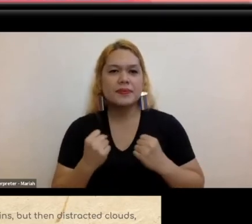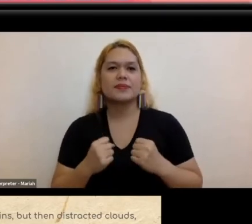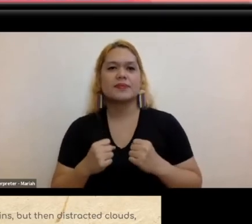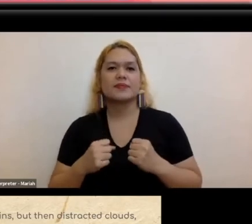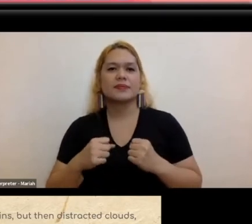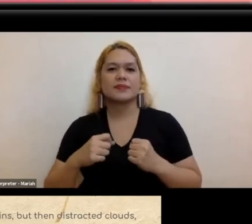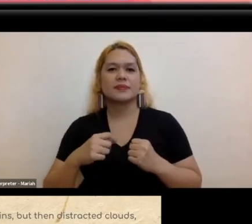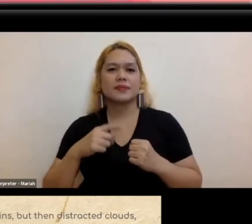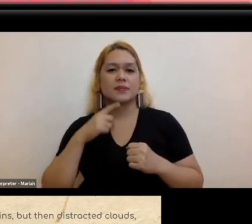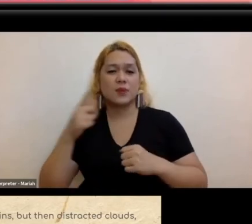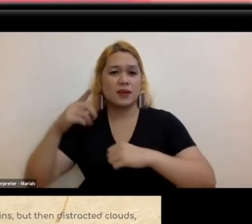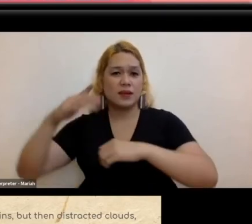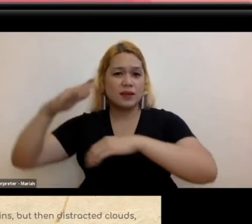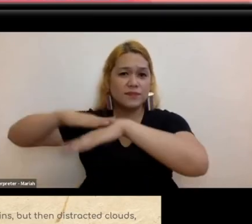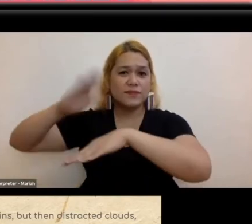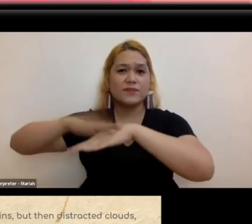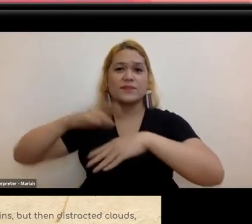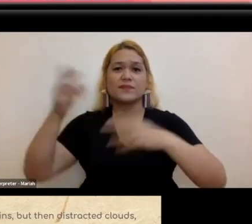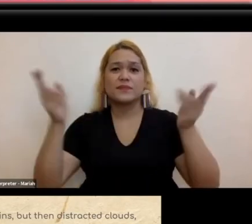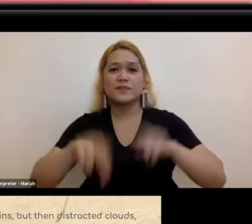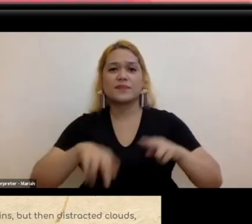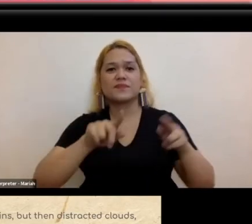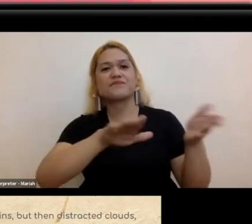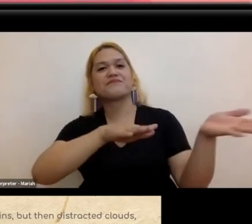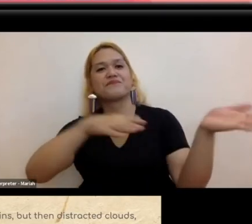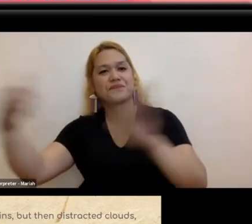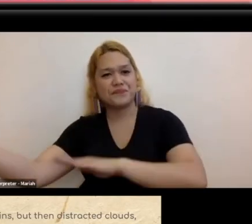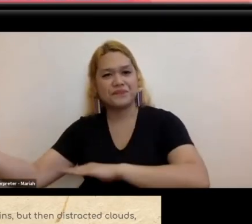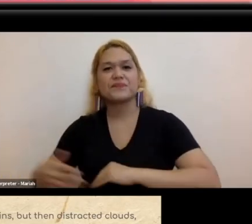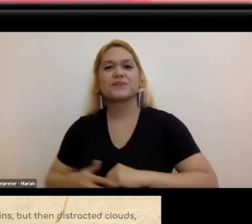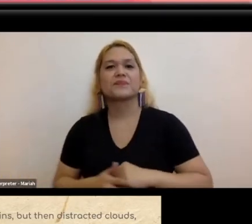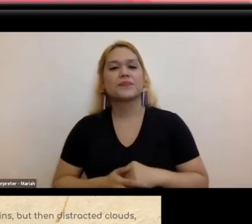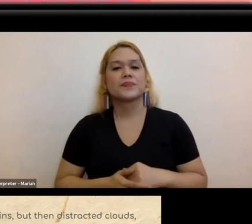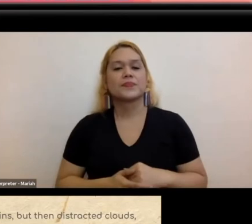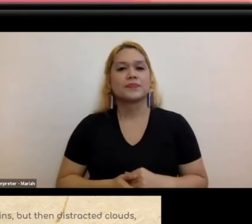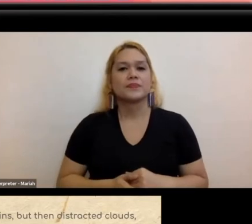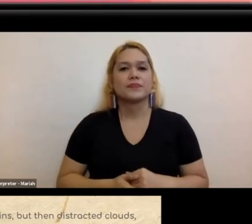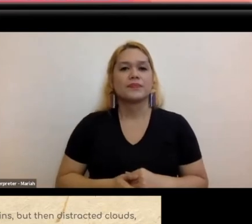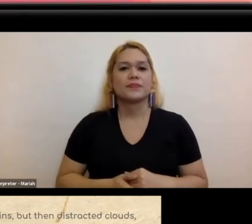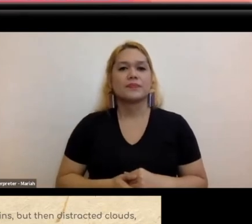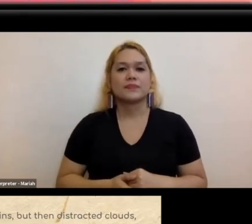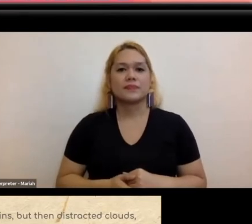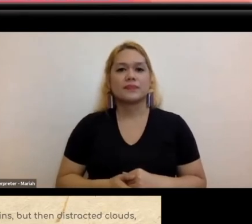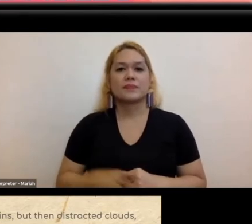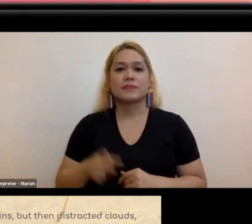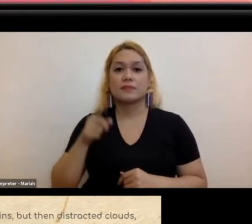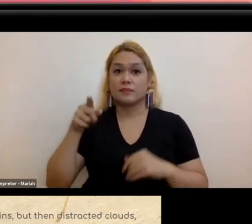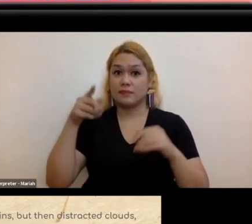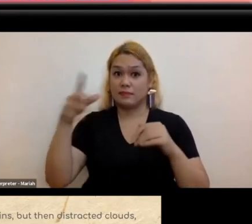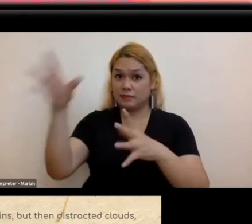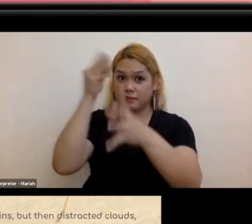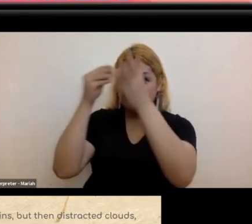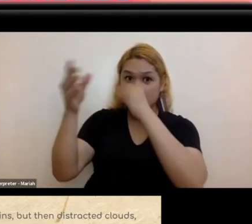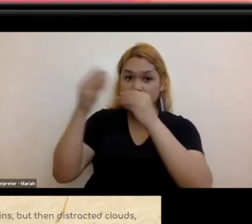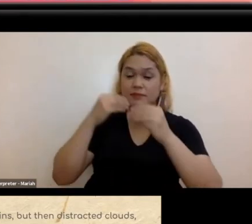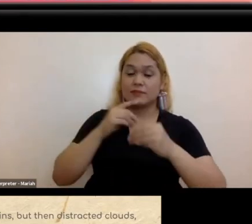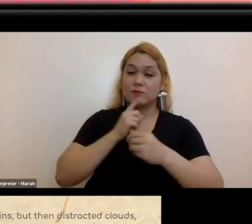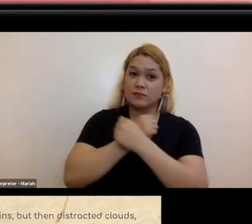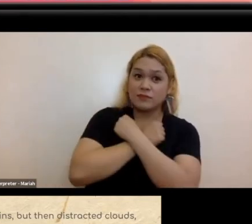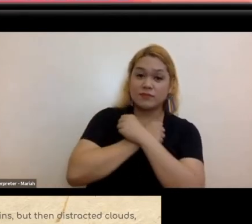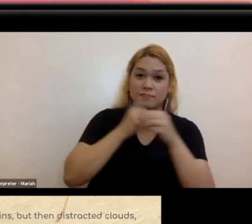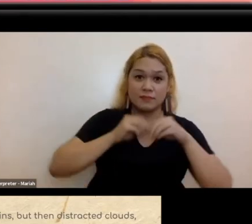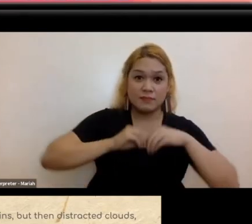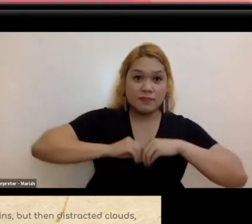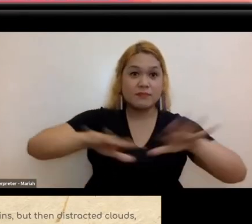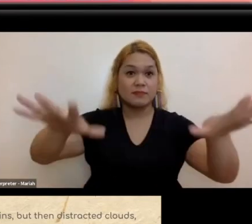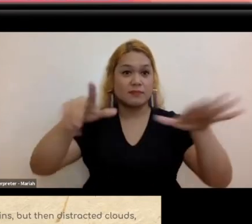tolls. If the prophet loved, they spread love with the fairness of the indifferent. Though we